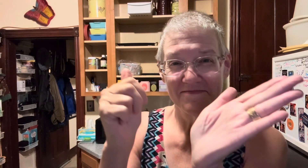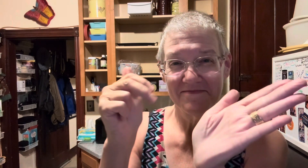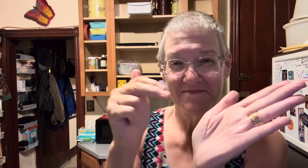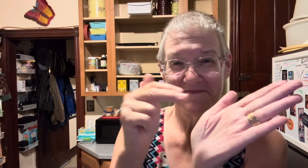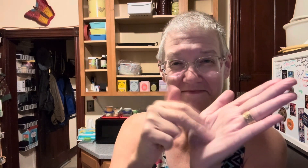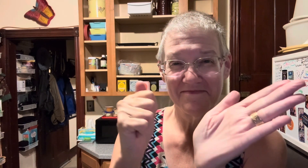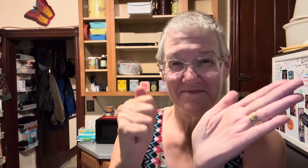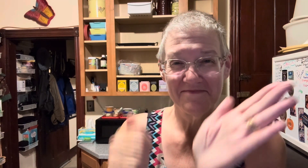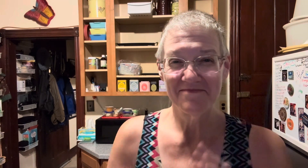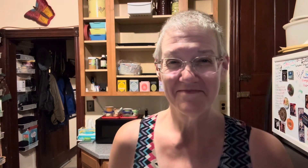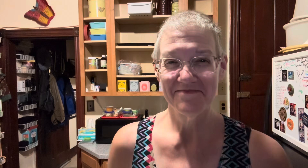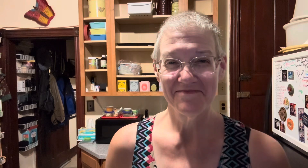butter.